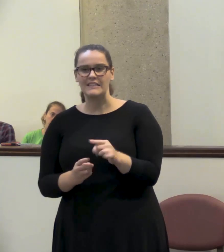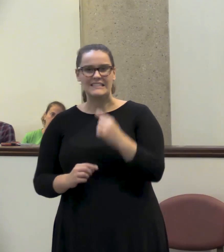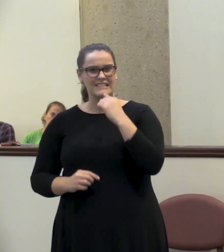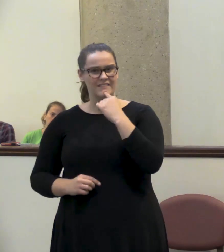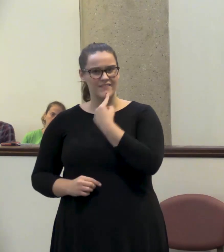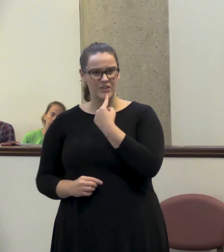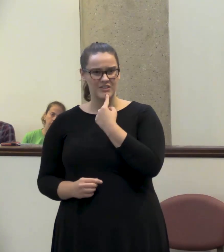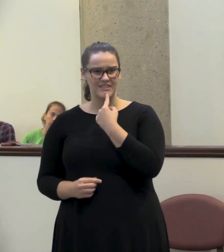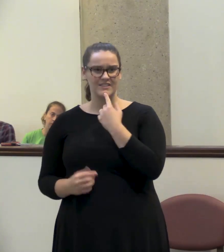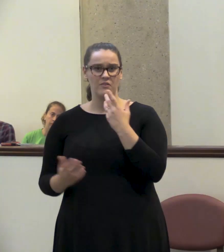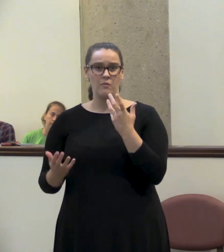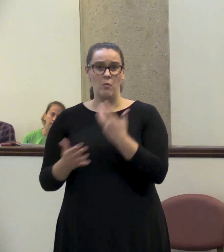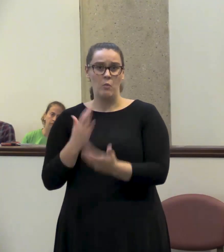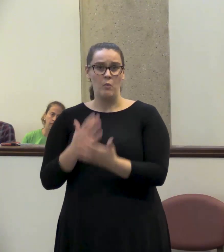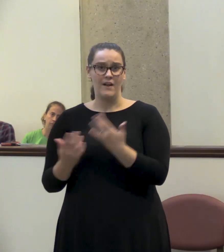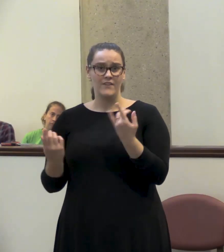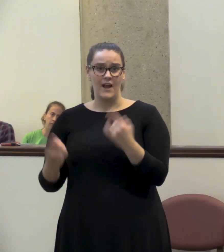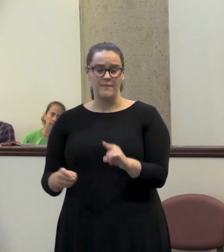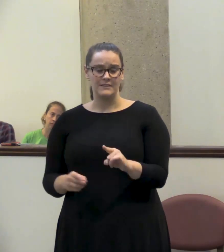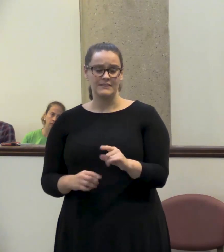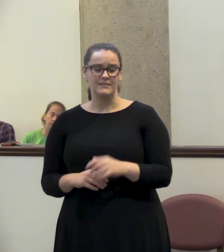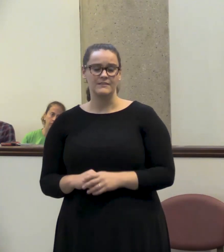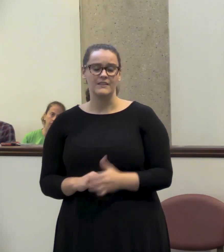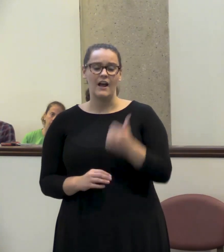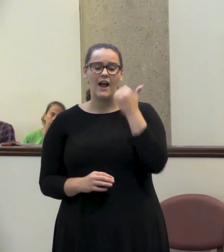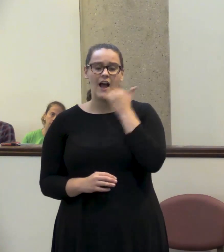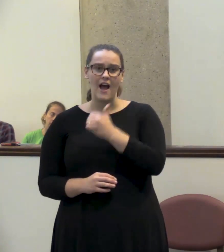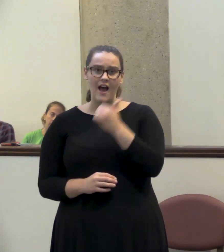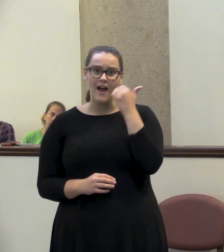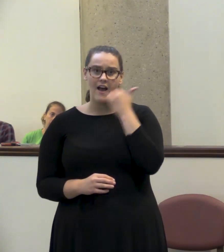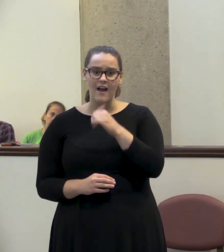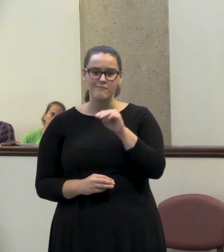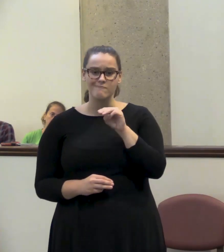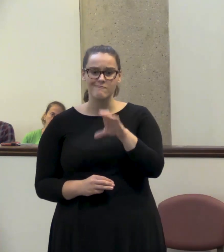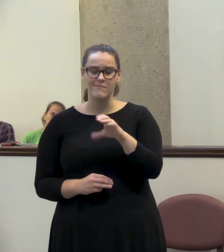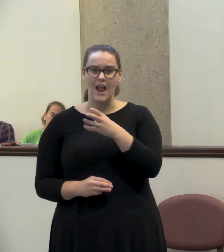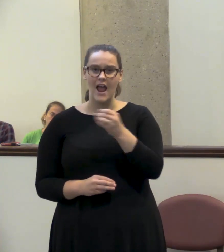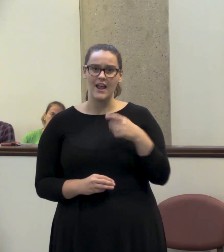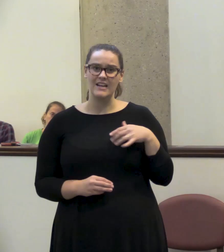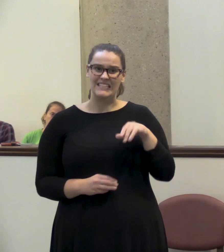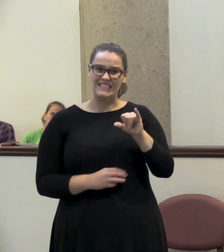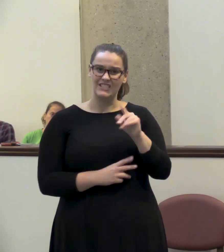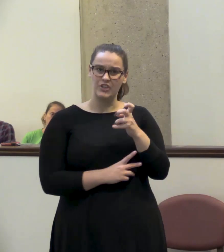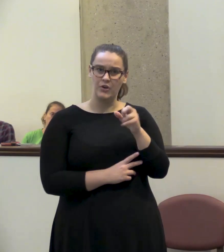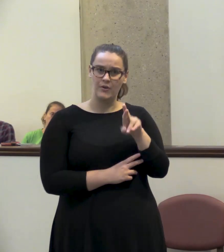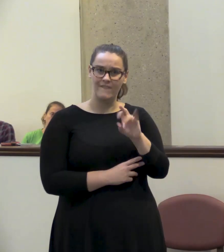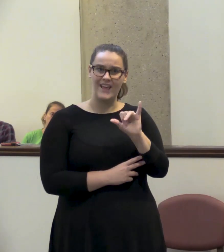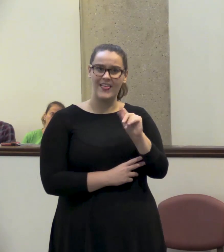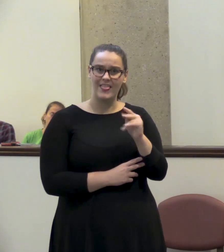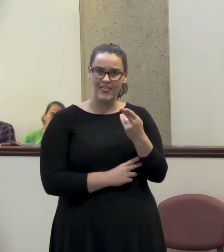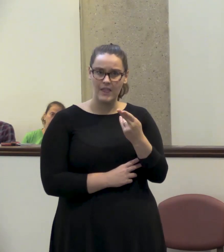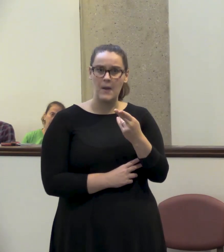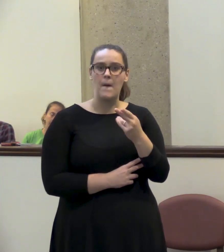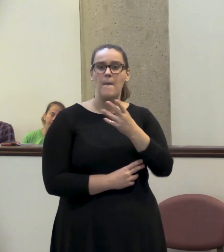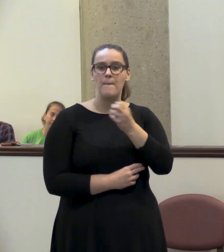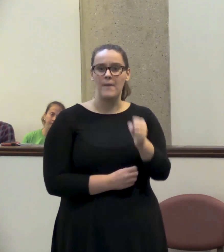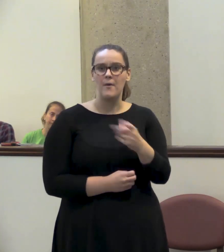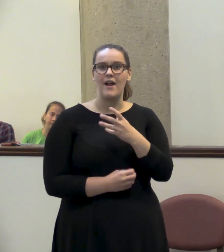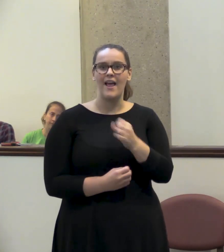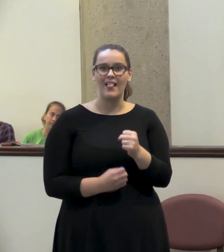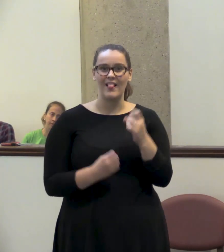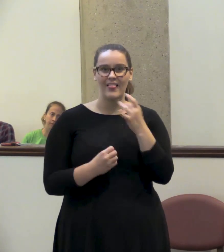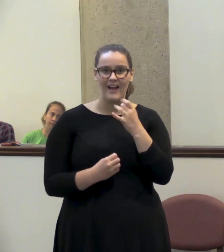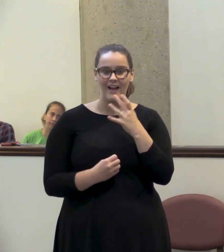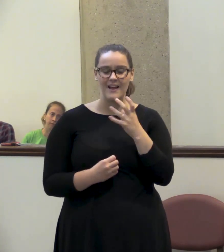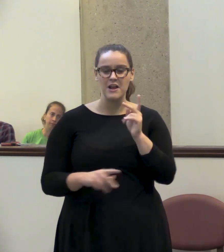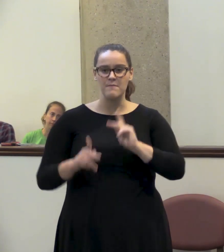Every day, through the work of Interfaith Power and Light, and through Montgomery County's own Faith Alliance for Climate Solutions, I see people